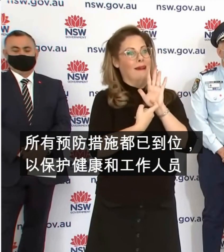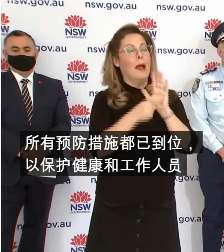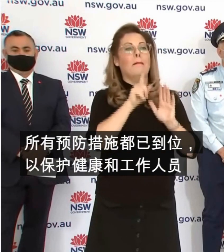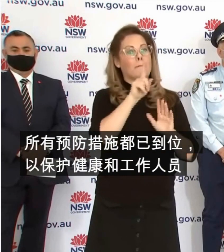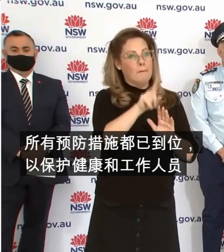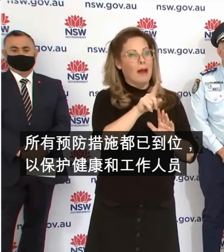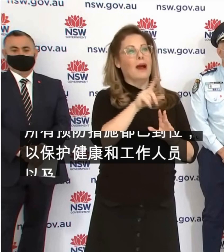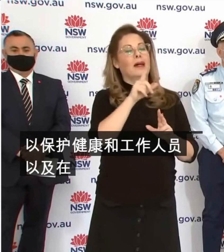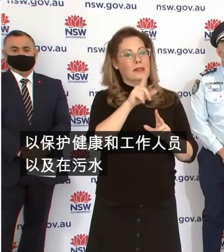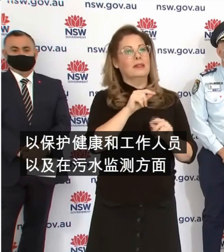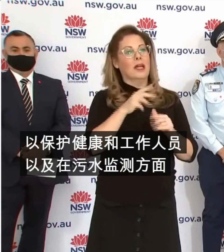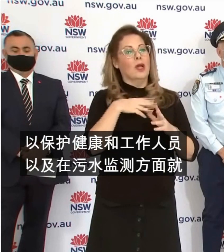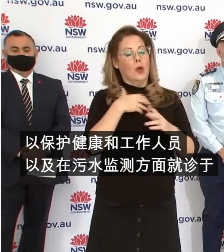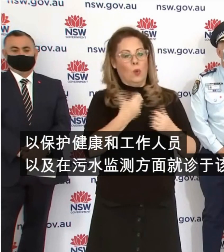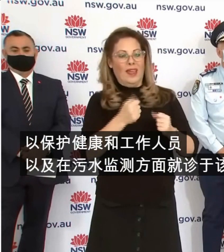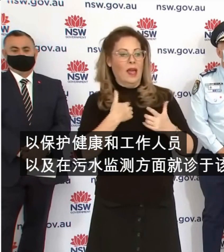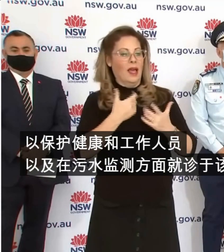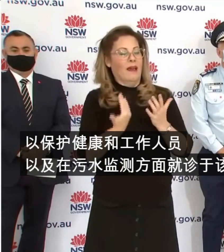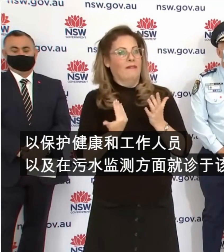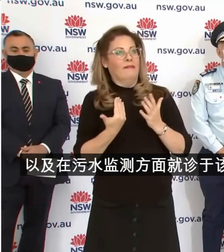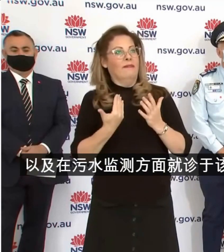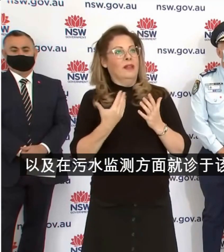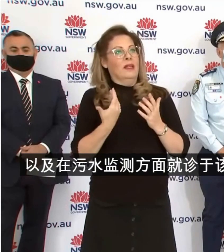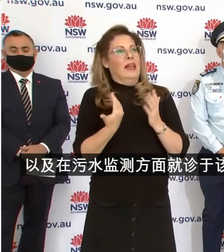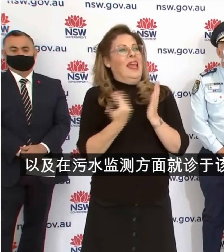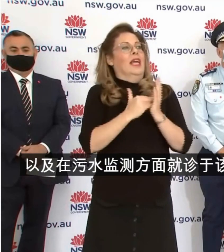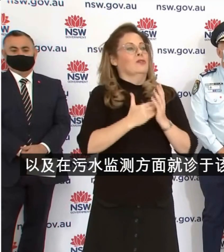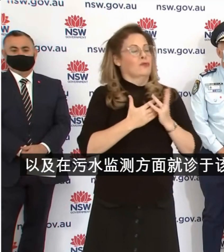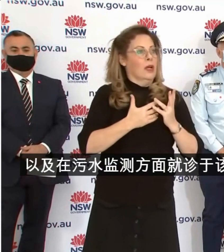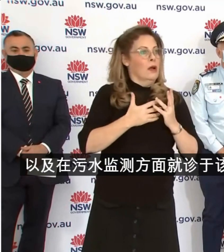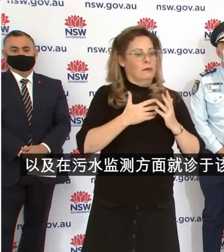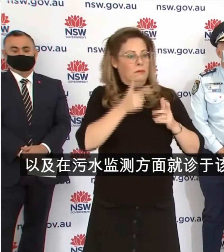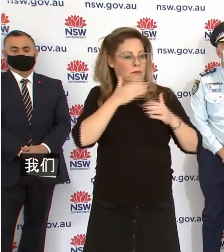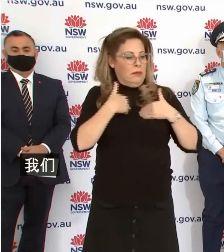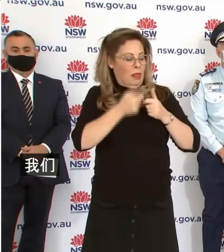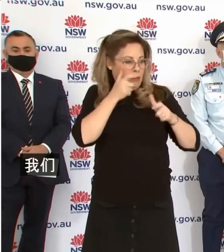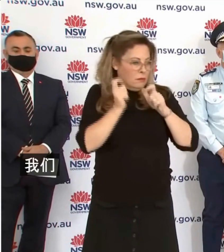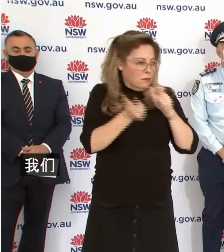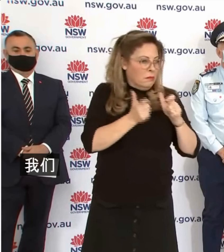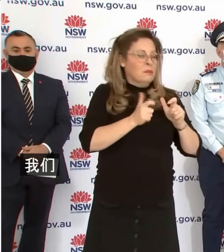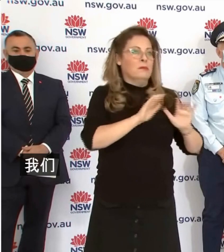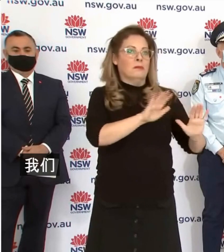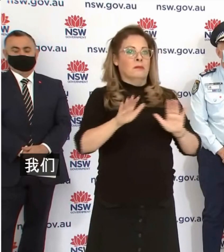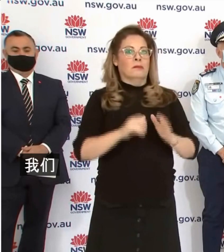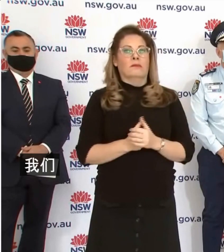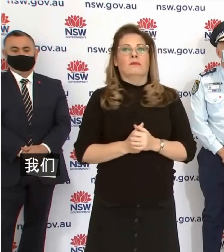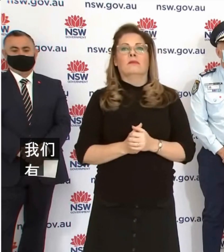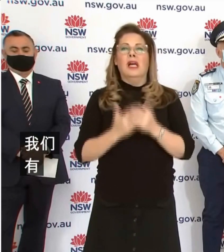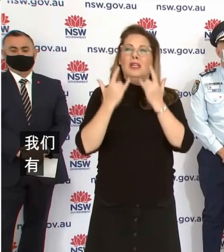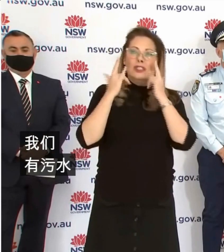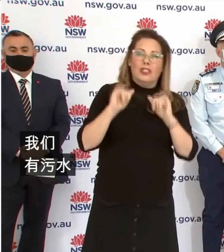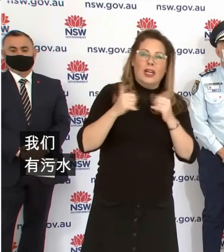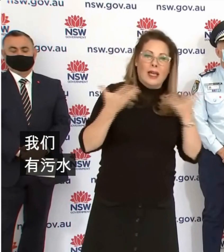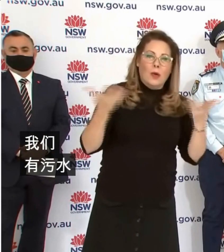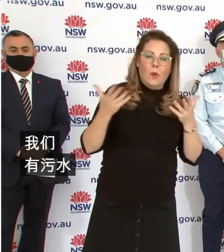staff and the health of patients presenting to that facility. In terms of sewage surveillance, we have